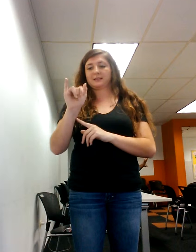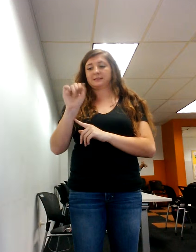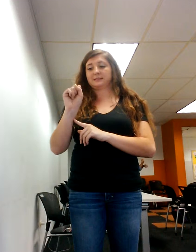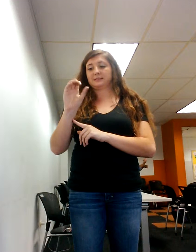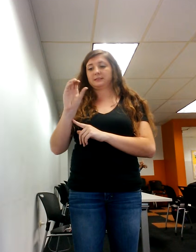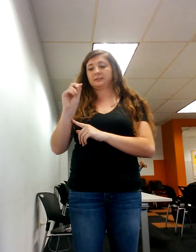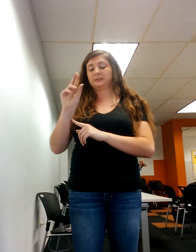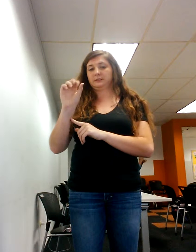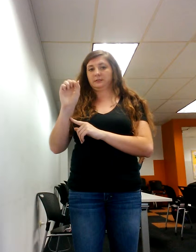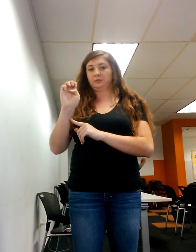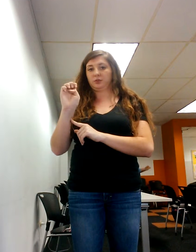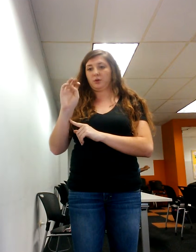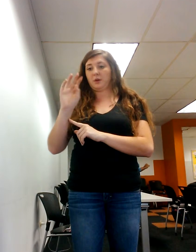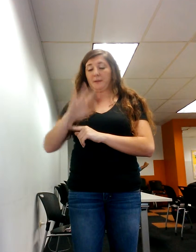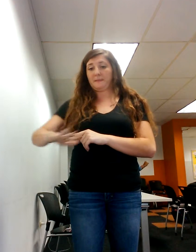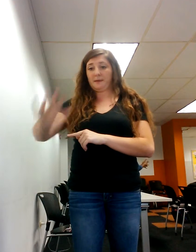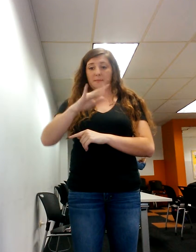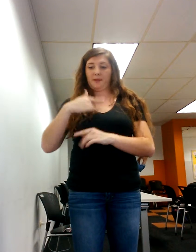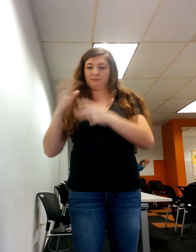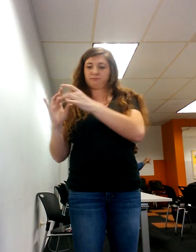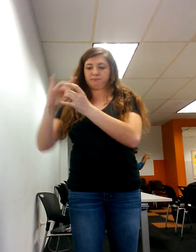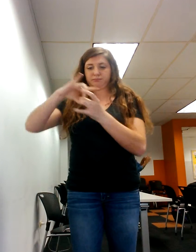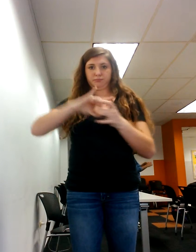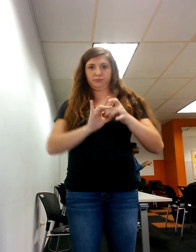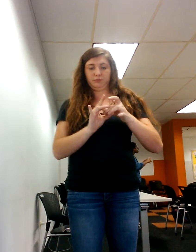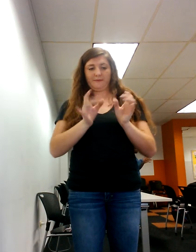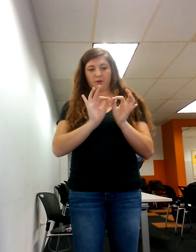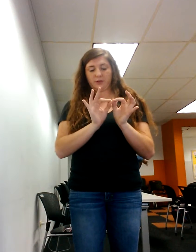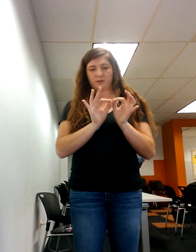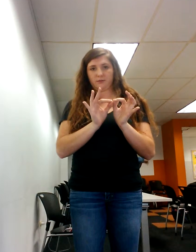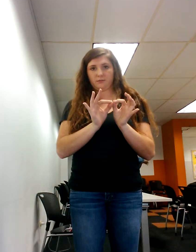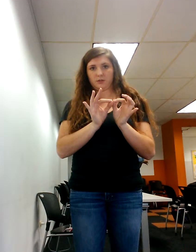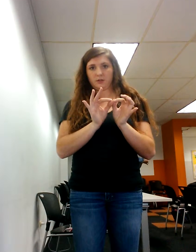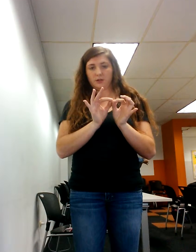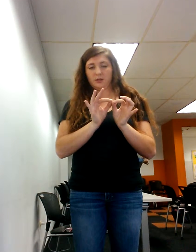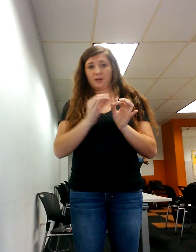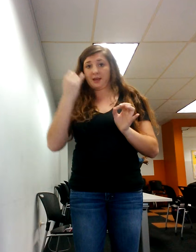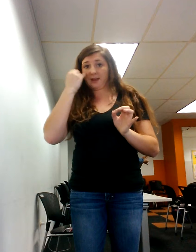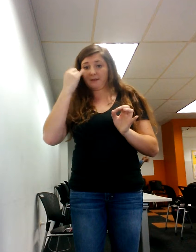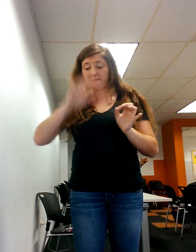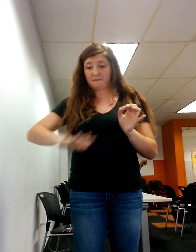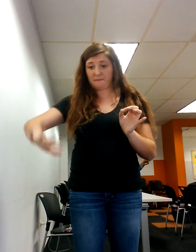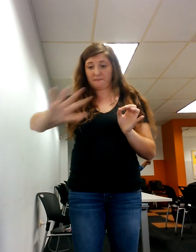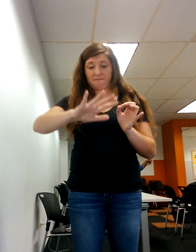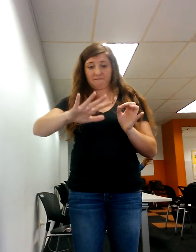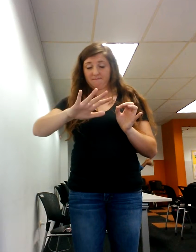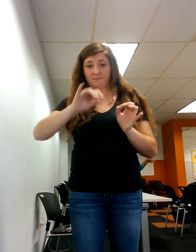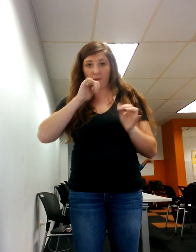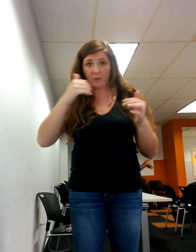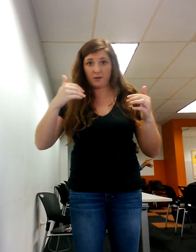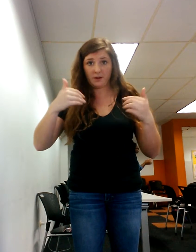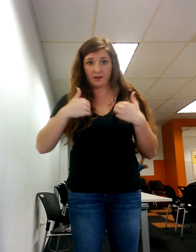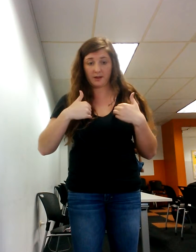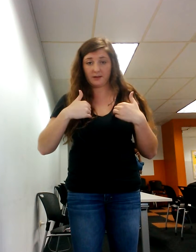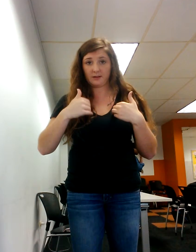our interpretations. If we don't use maps, don't use space, don't set